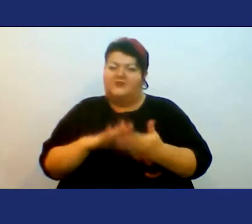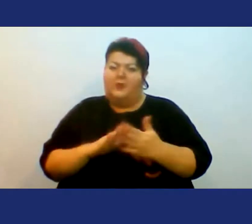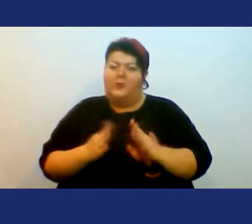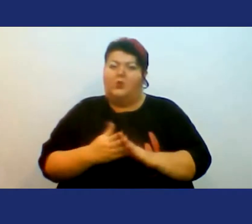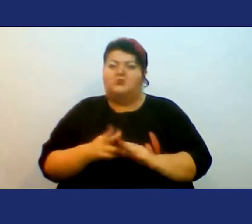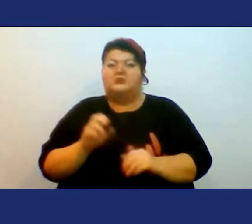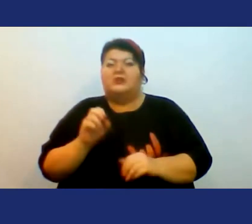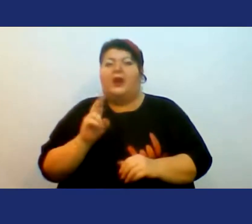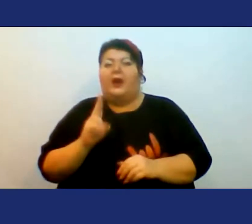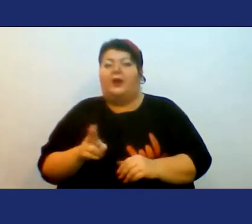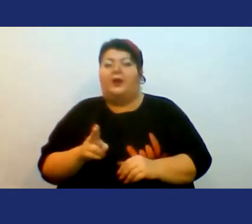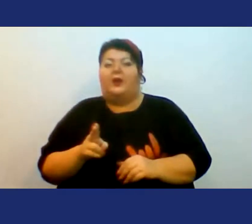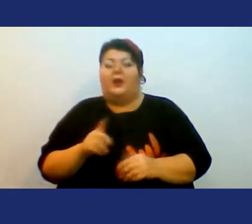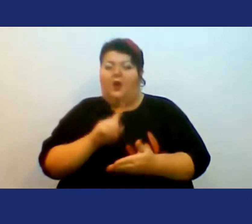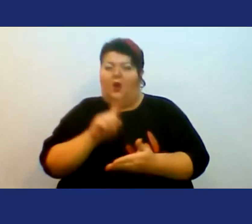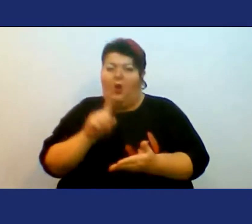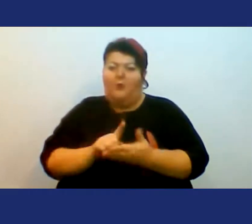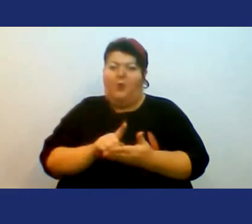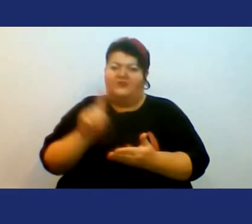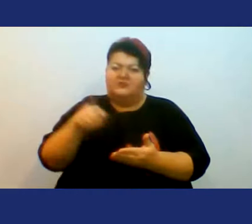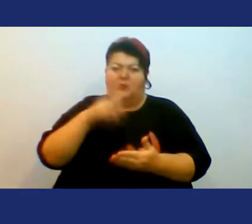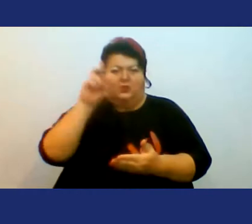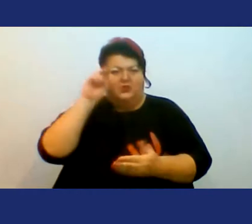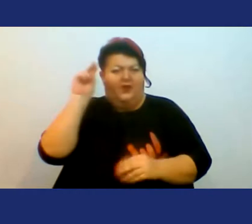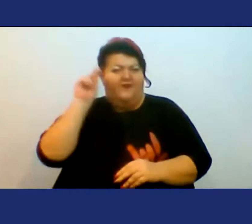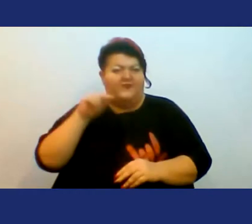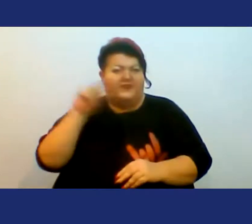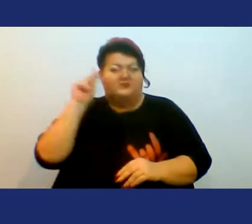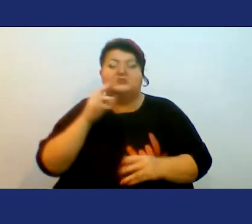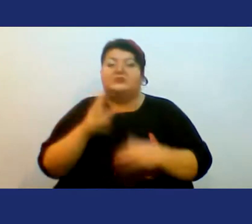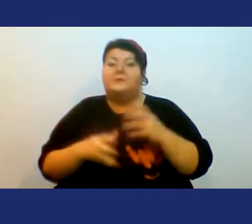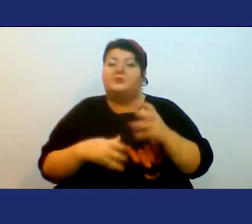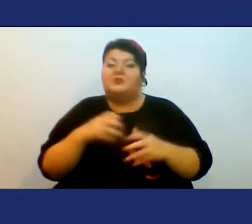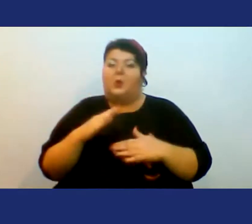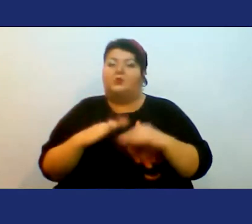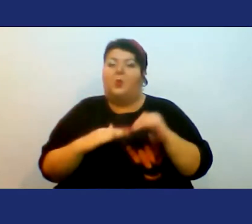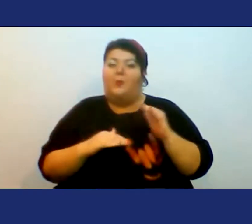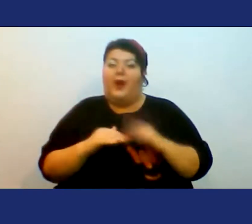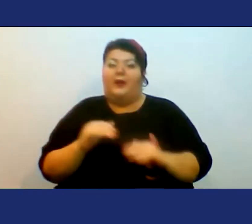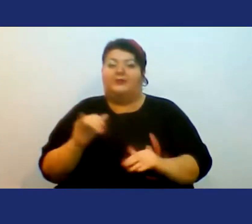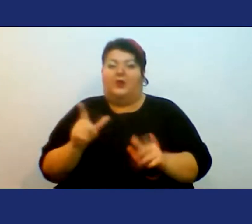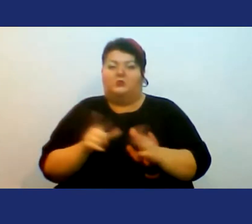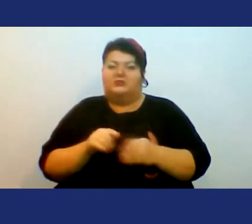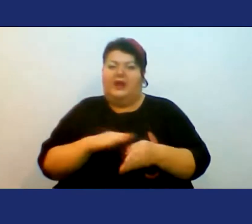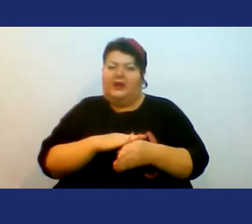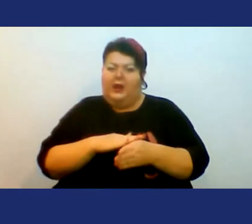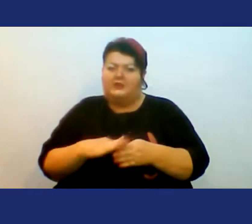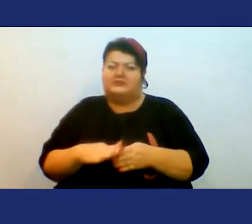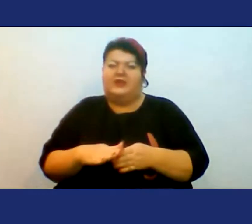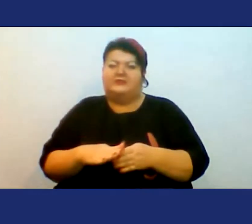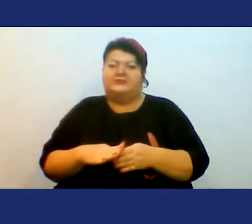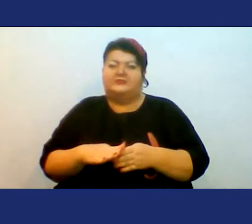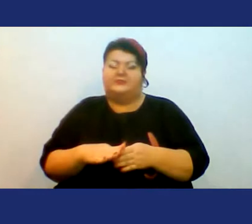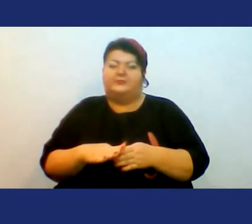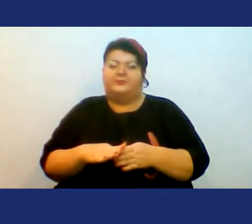this strategy to ensure human rights. One aspect of it was to stress